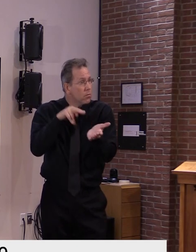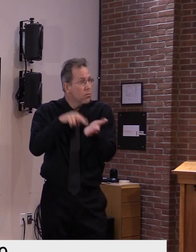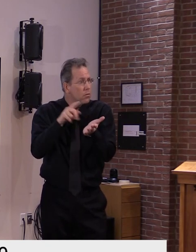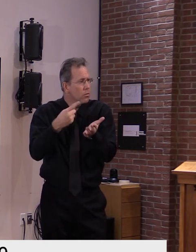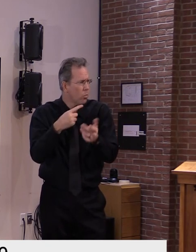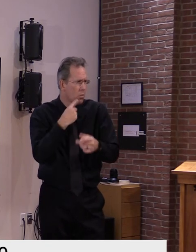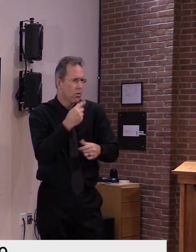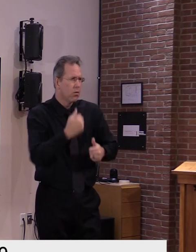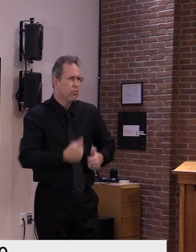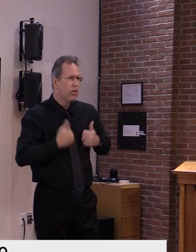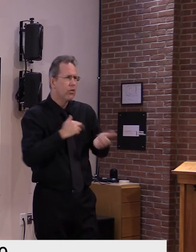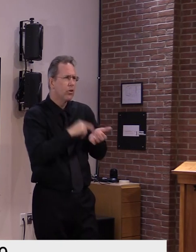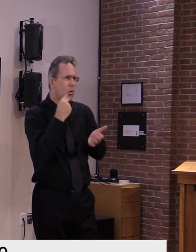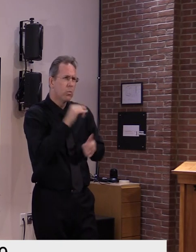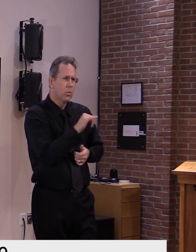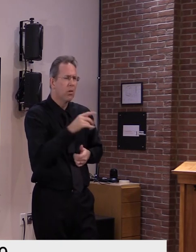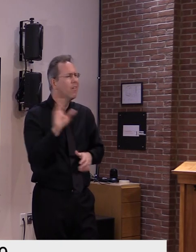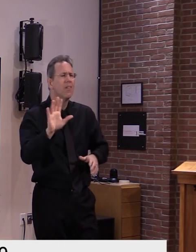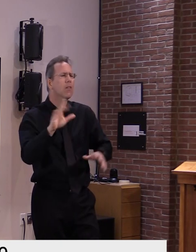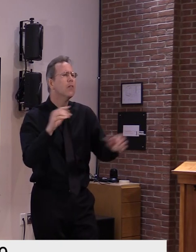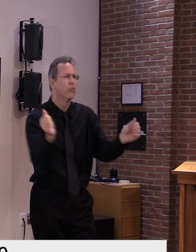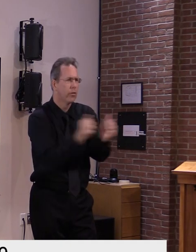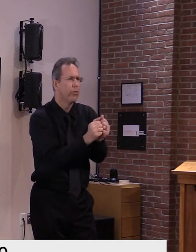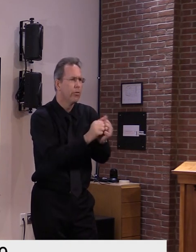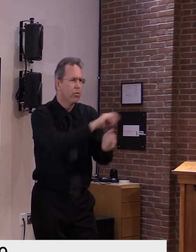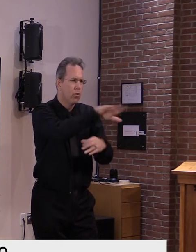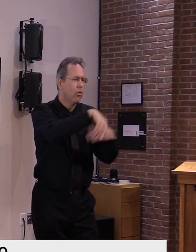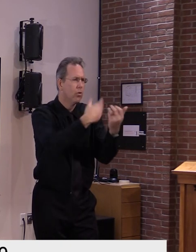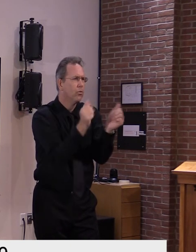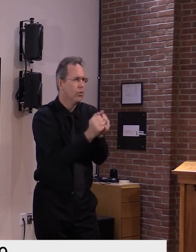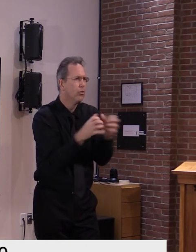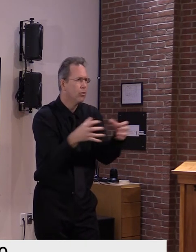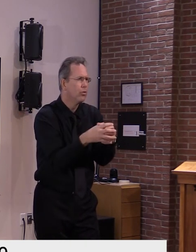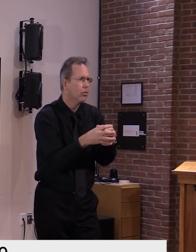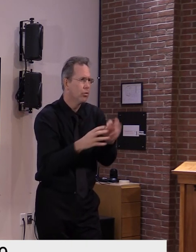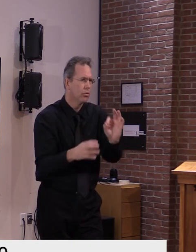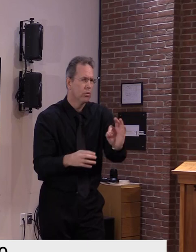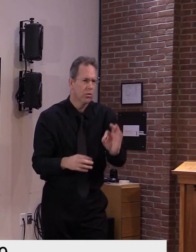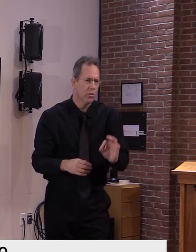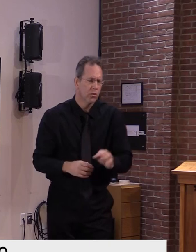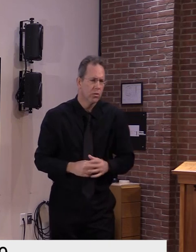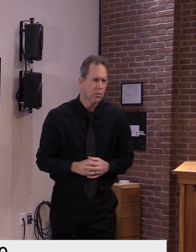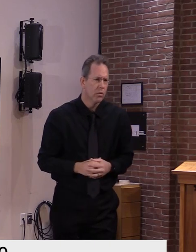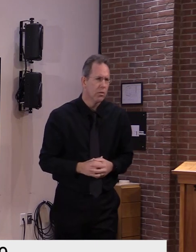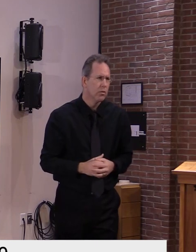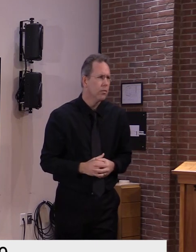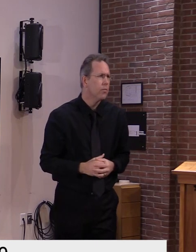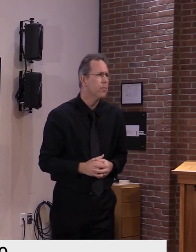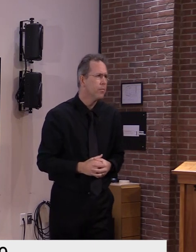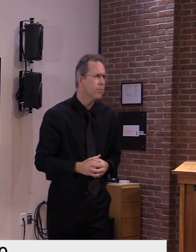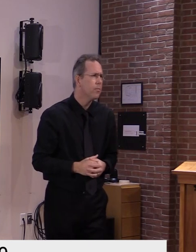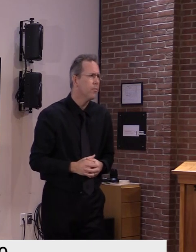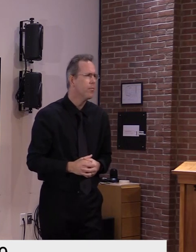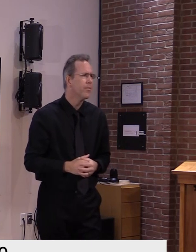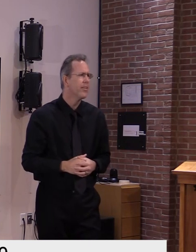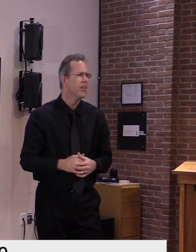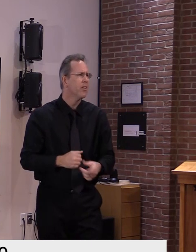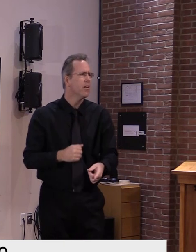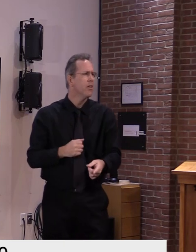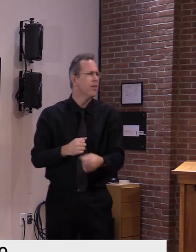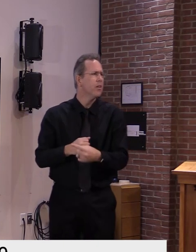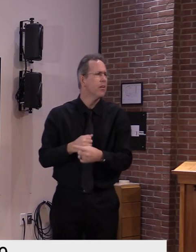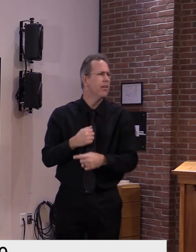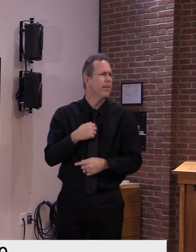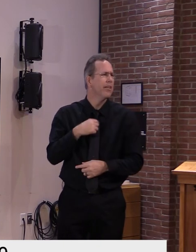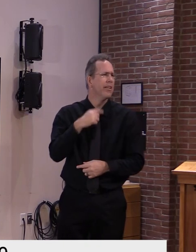I understood the commissioner to say that the this week, the first batch anyway, would all go to healthcare providers. Was I mistaken in